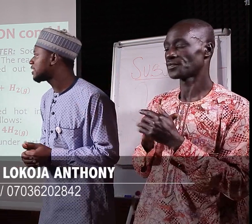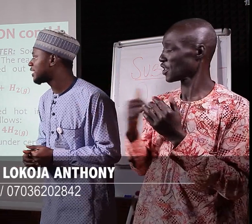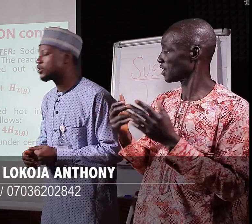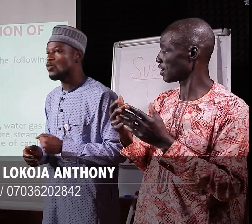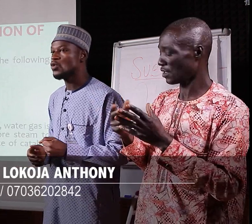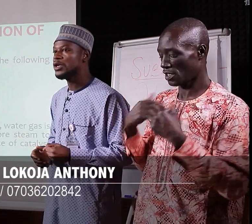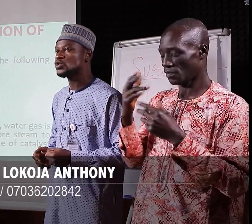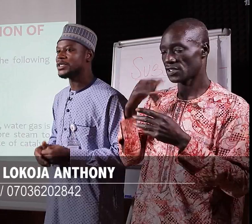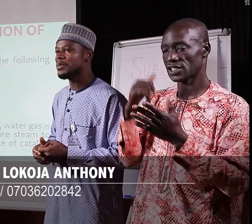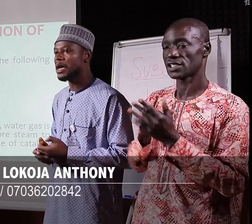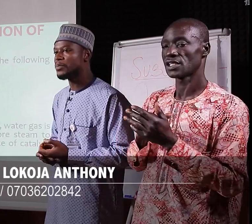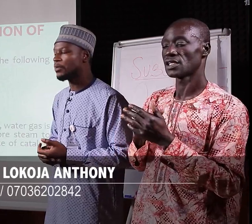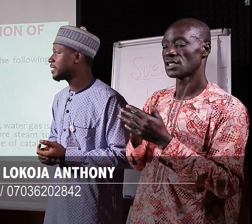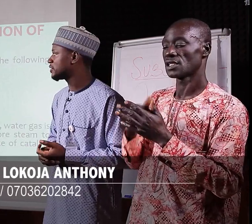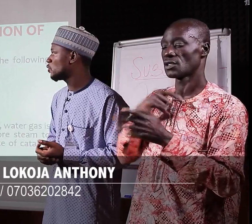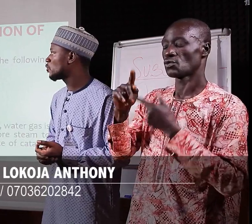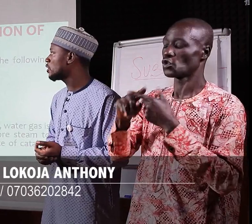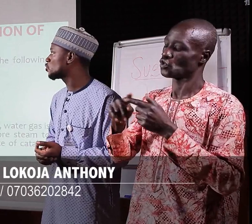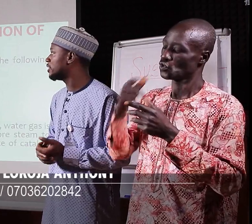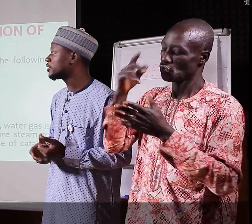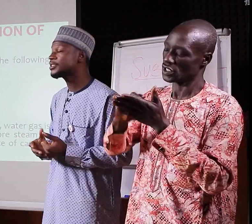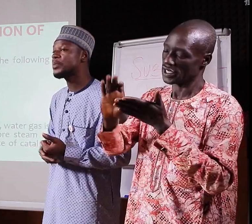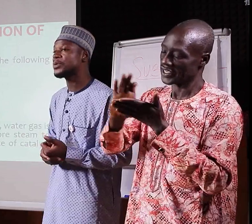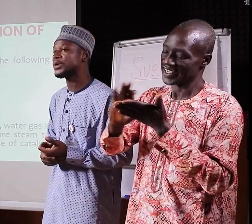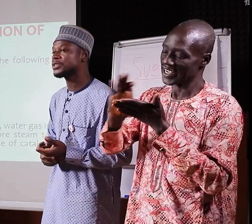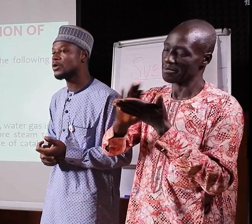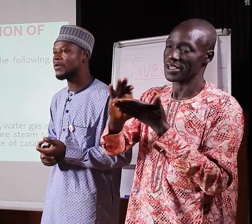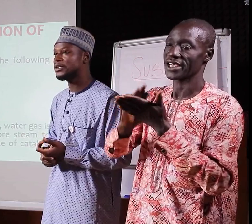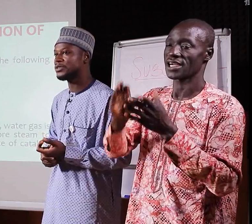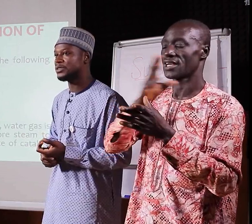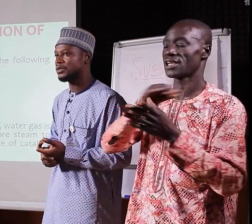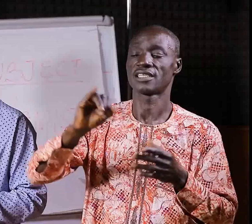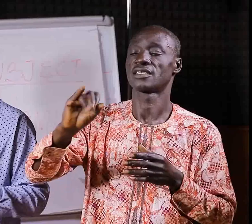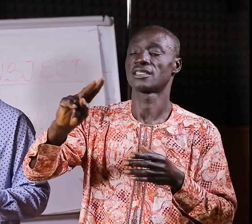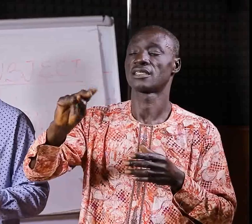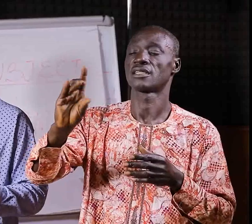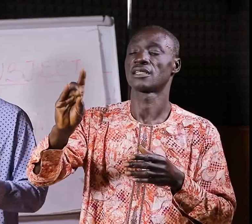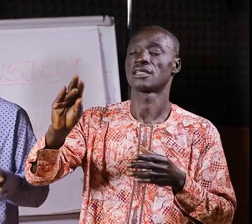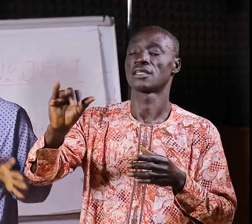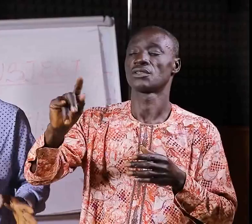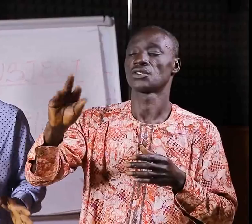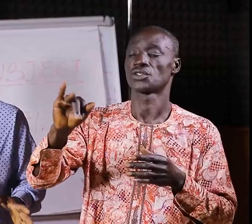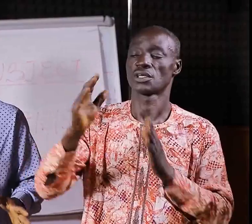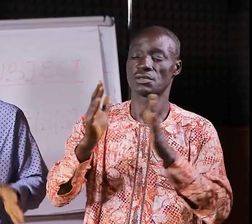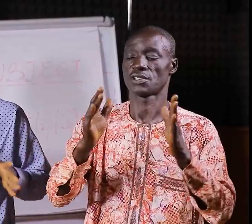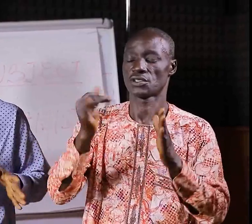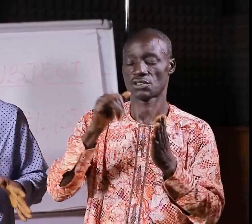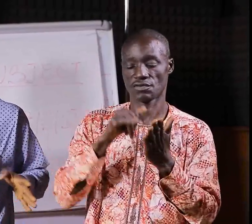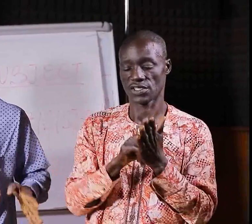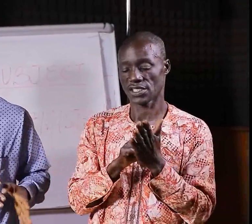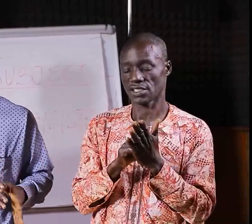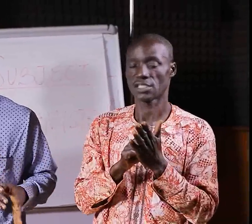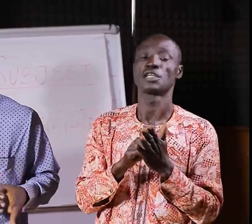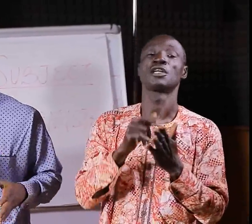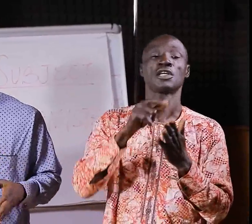having said that, we go into chemical properties or we go into industrial preparation of hydrogen. This hydrogen we discuss are prepared